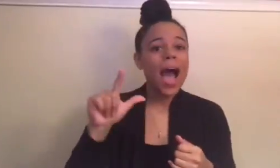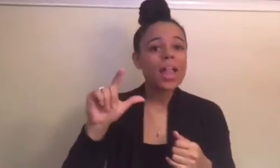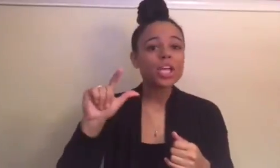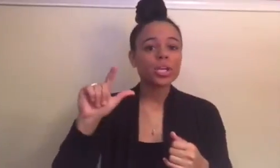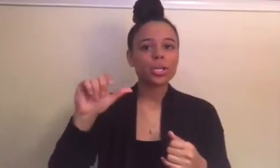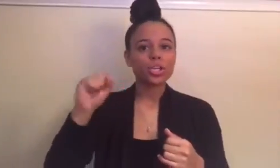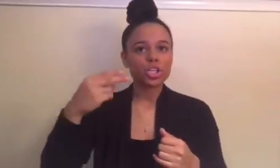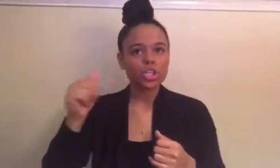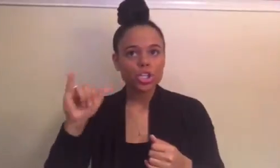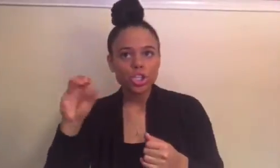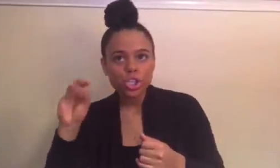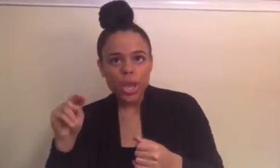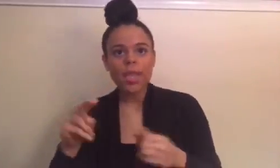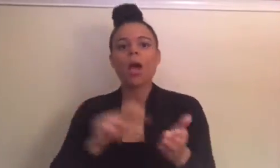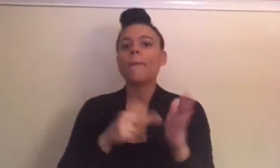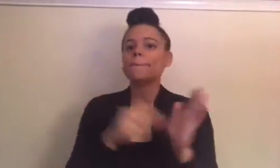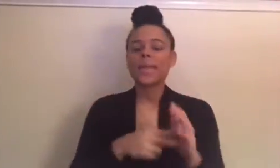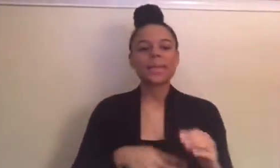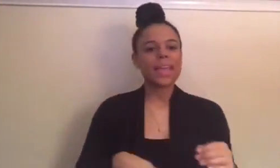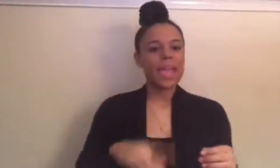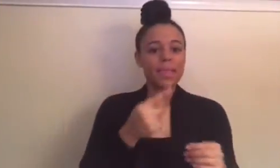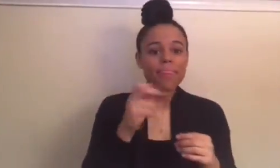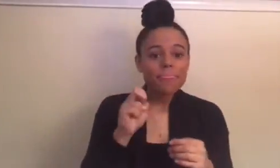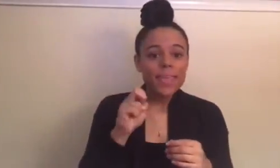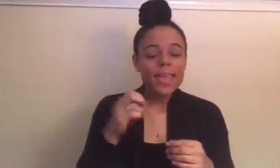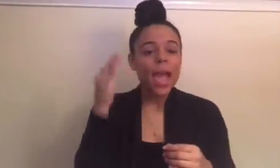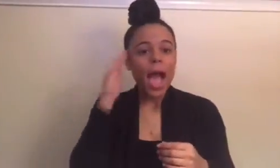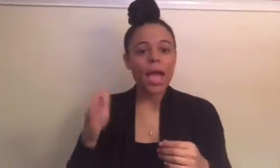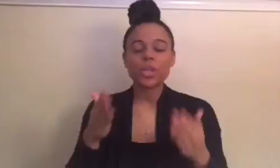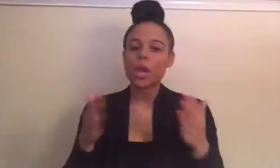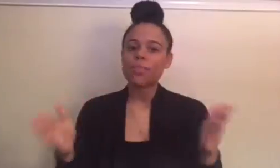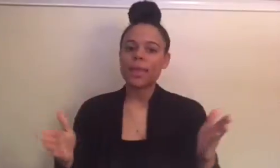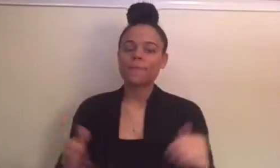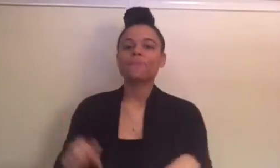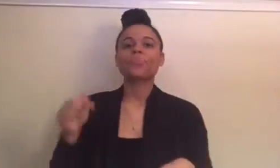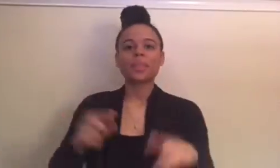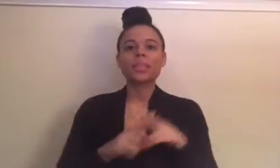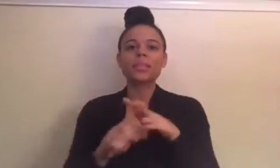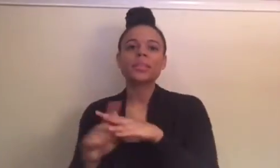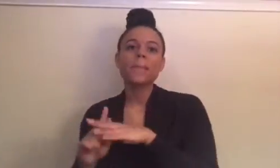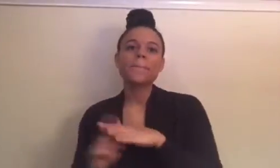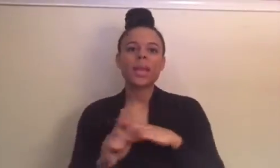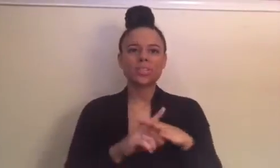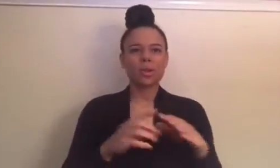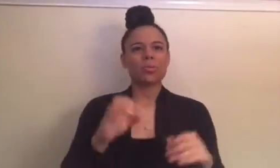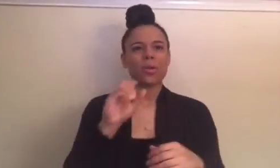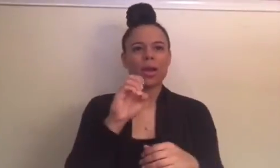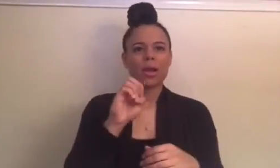throughout early mathematics, such as this 10th century derivation of proofs.